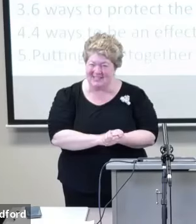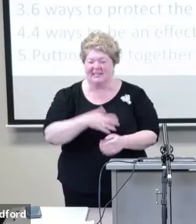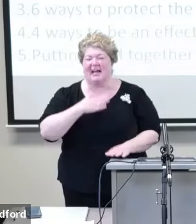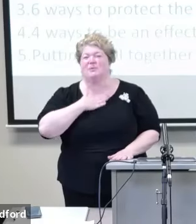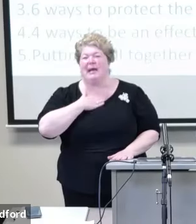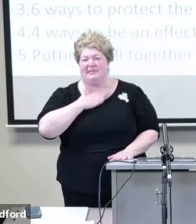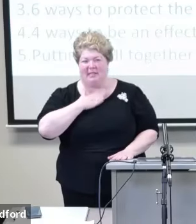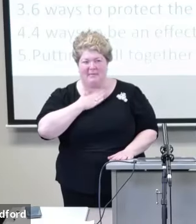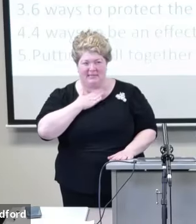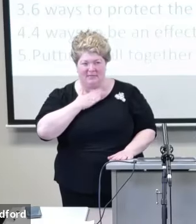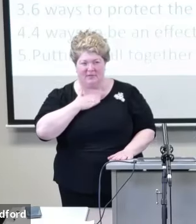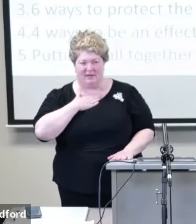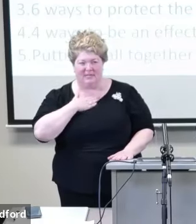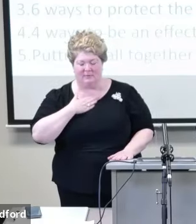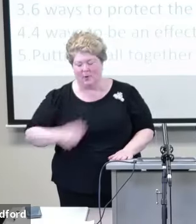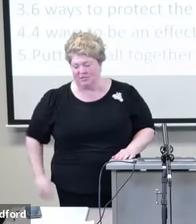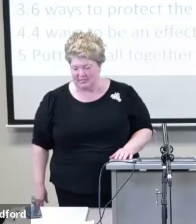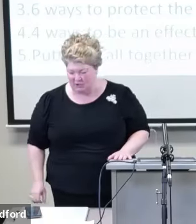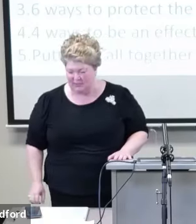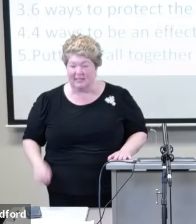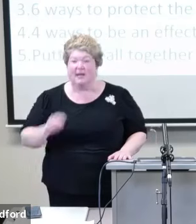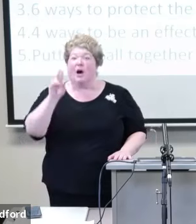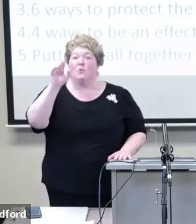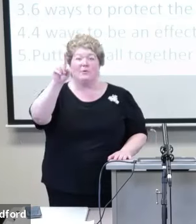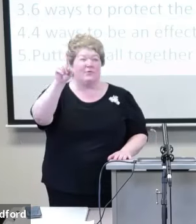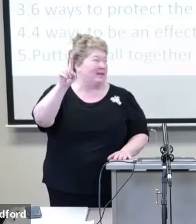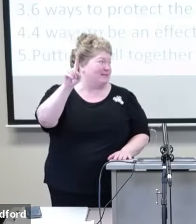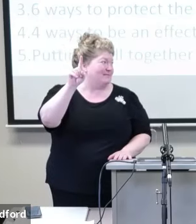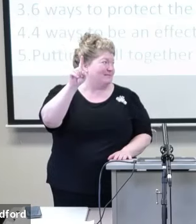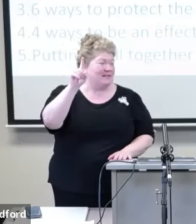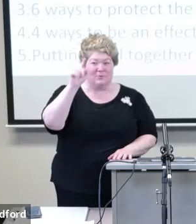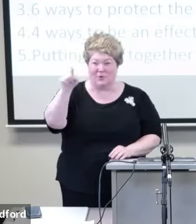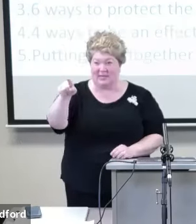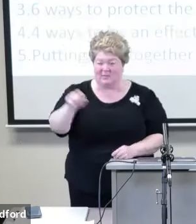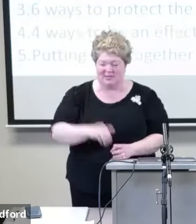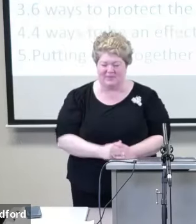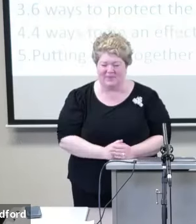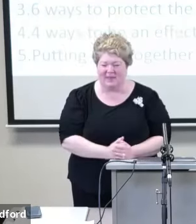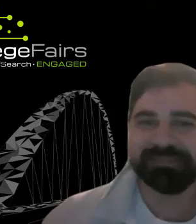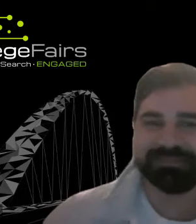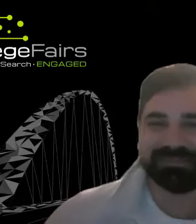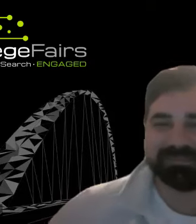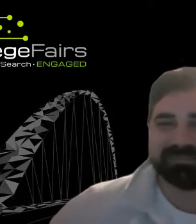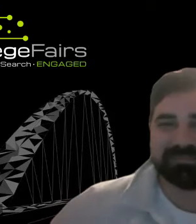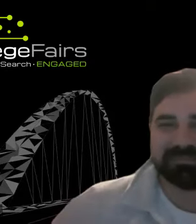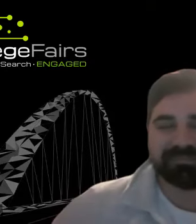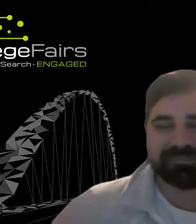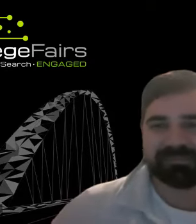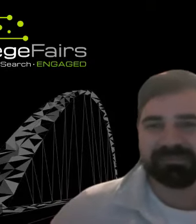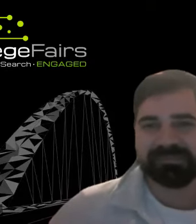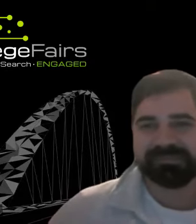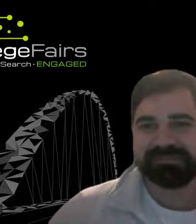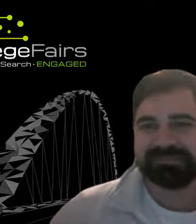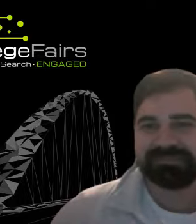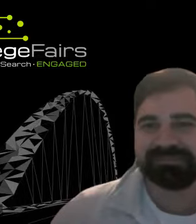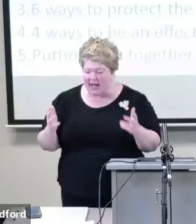it that's what i have to tell myself a lot of time law and just do it oh one more thing and then we'll go on the next question yep saturday morning